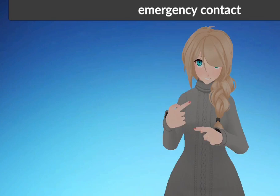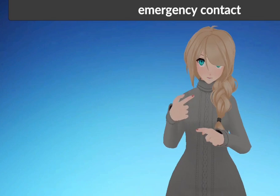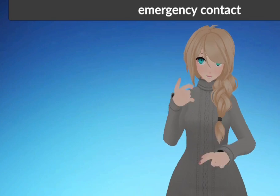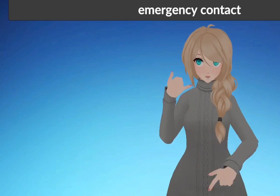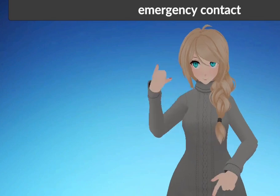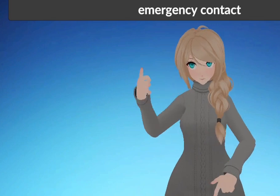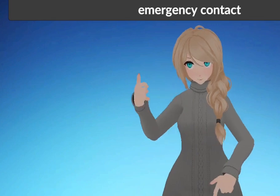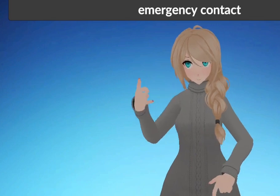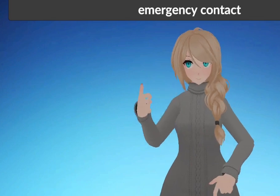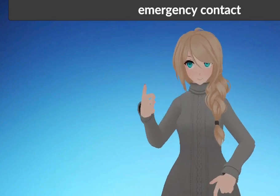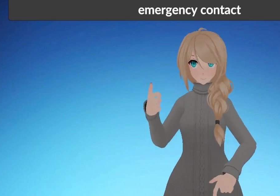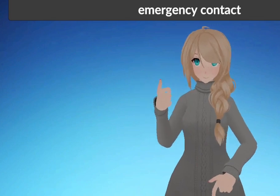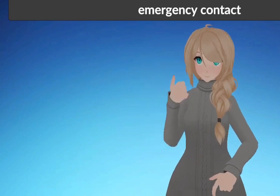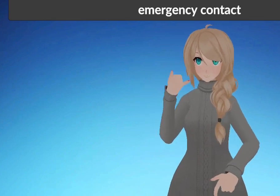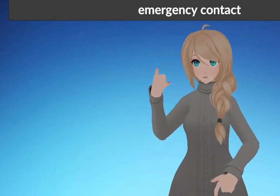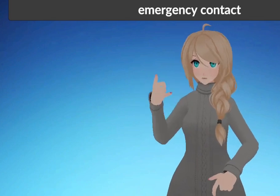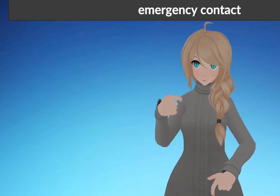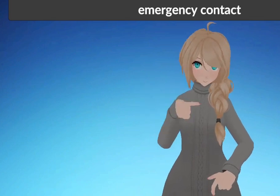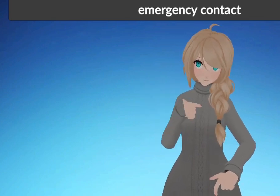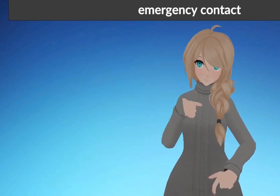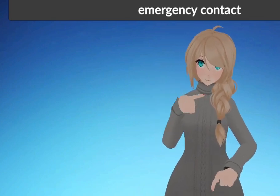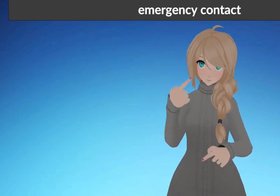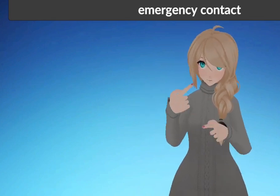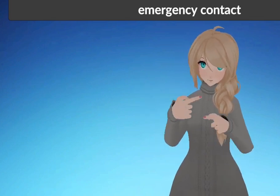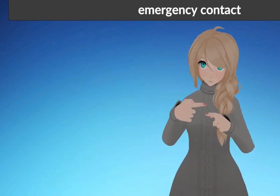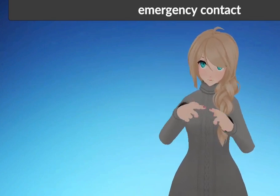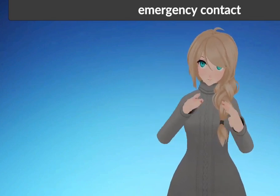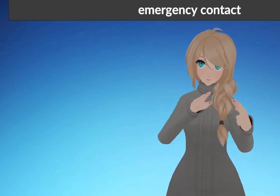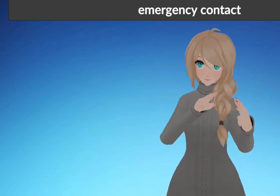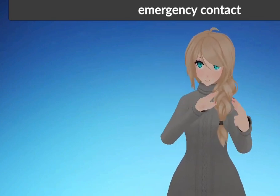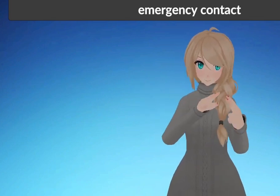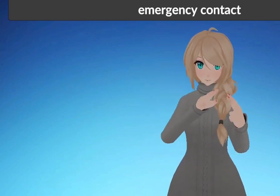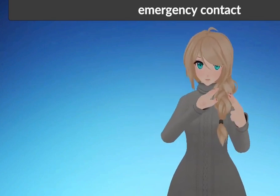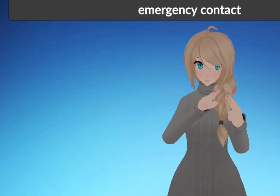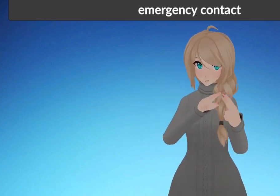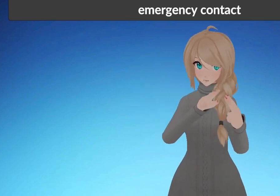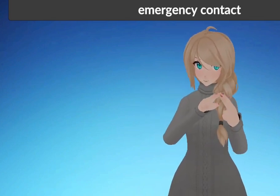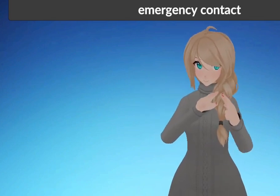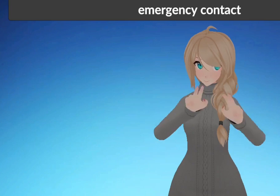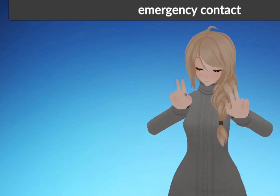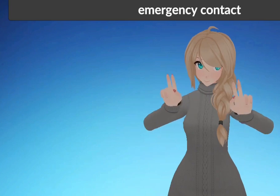emergency contact phone. But for me, emergency contact.